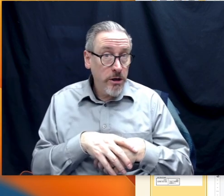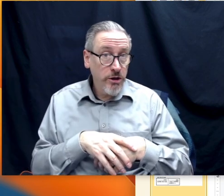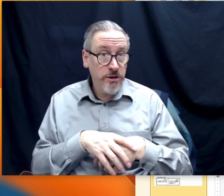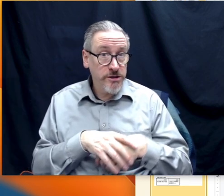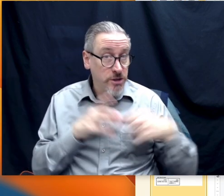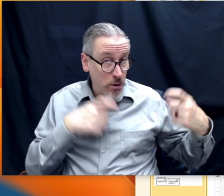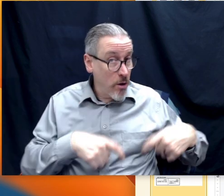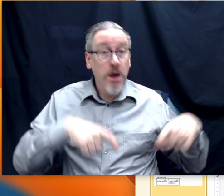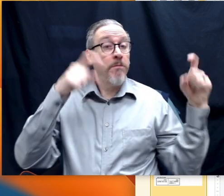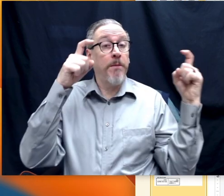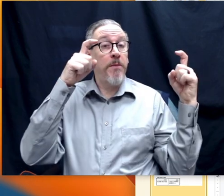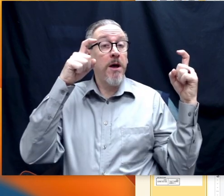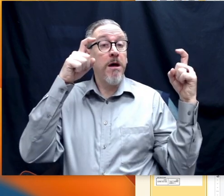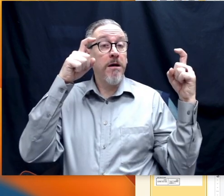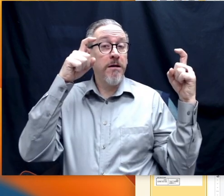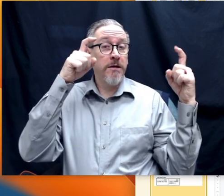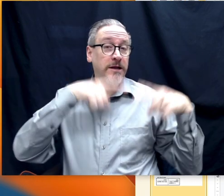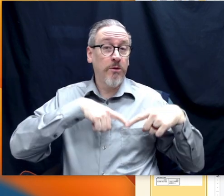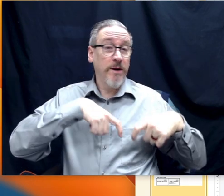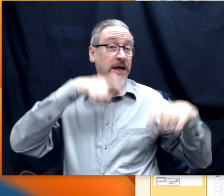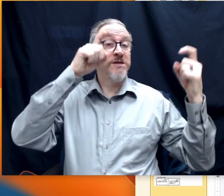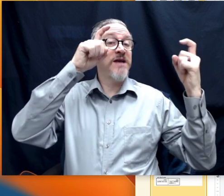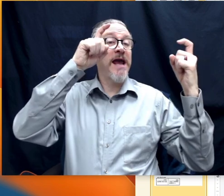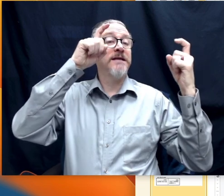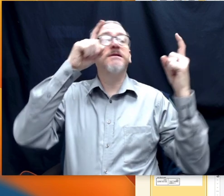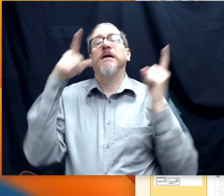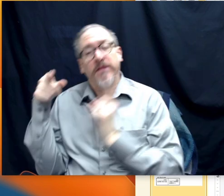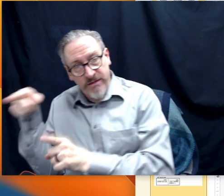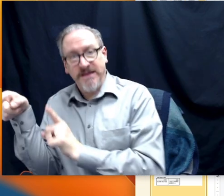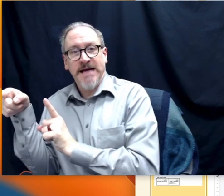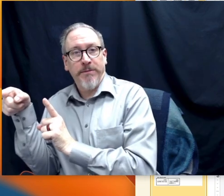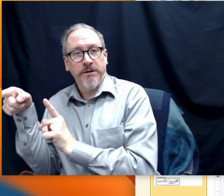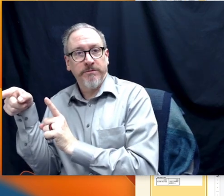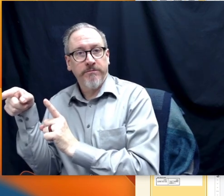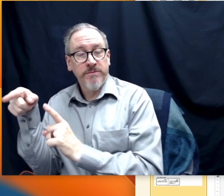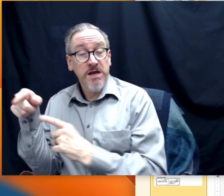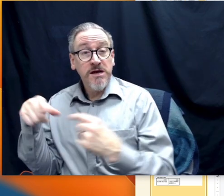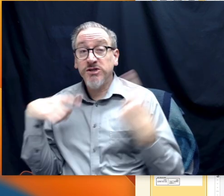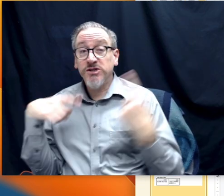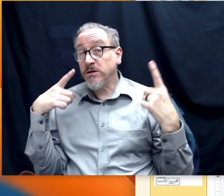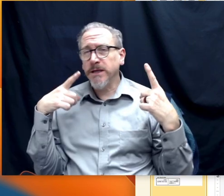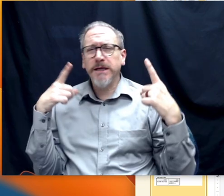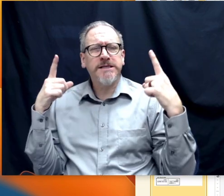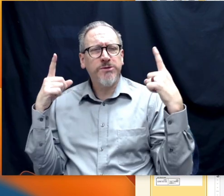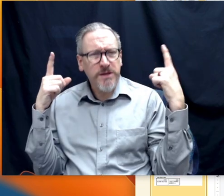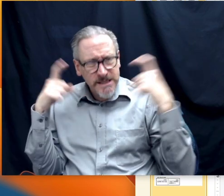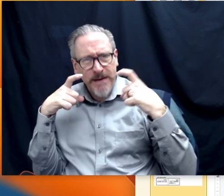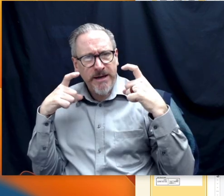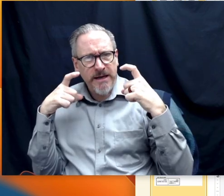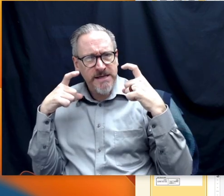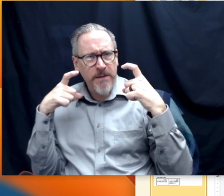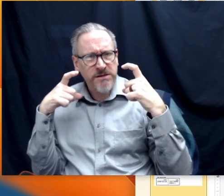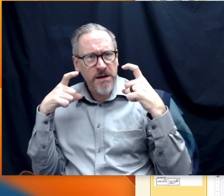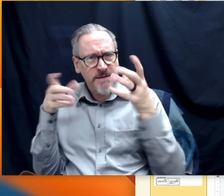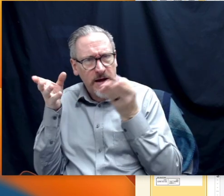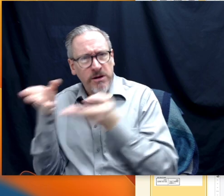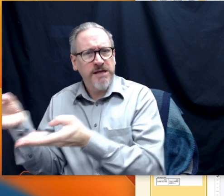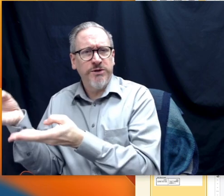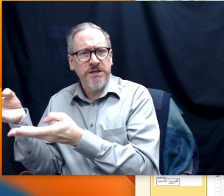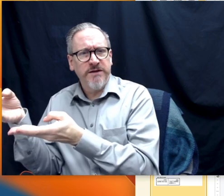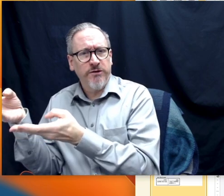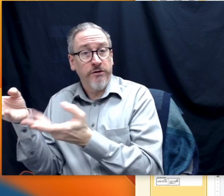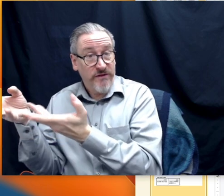or you can just go, when he was 8, this happened. So ultimately, it's sort of the same idea. As the eyebrows come